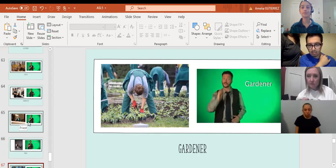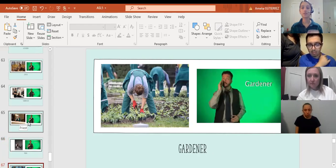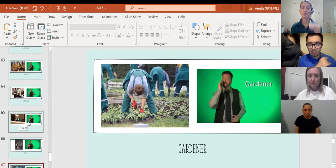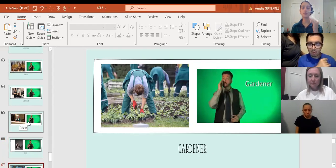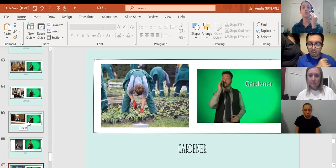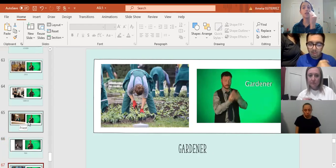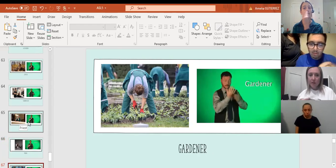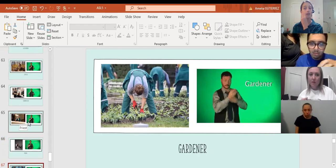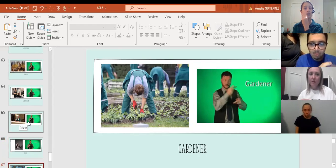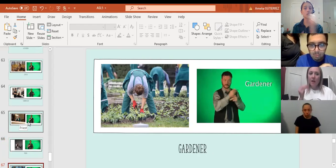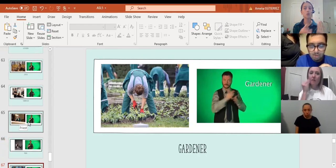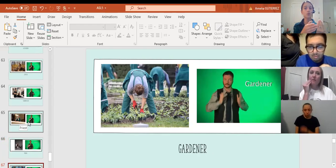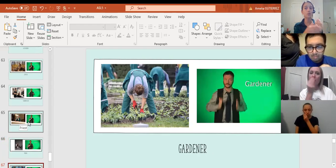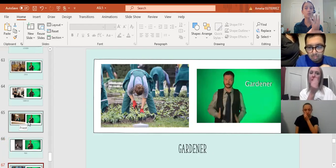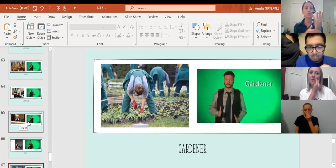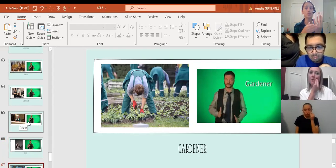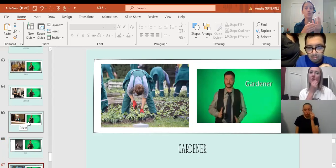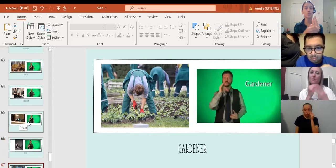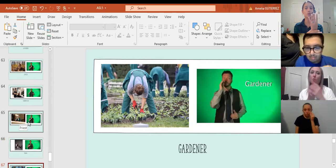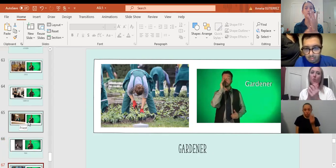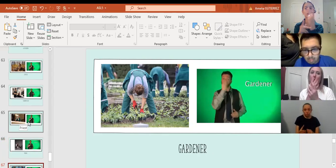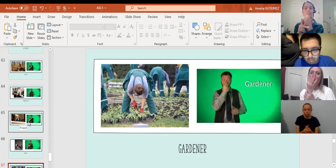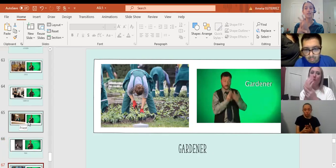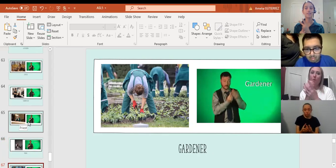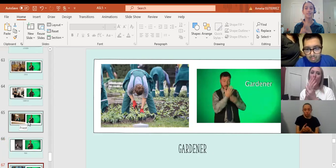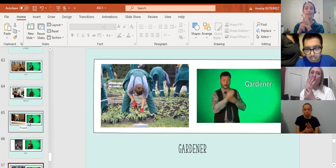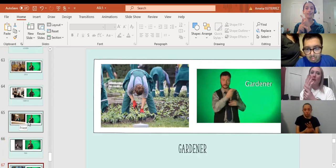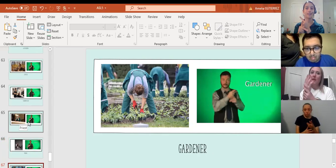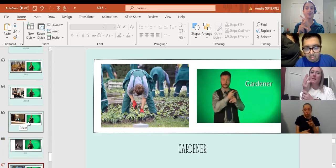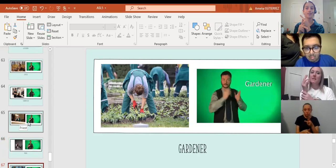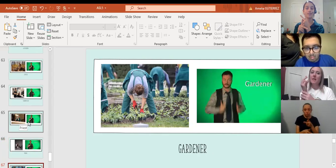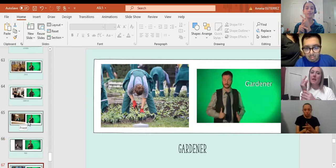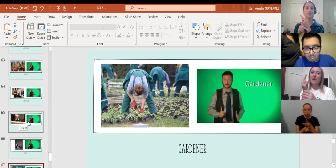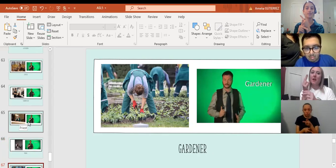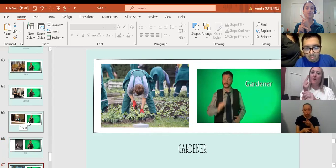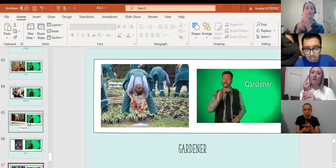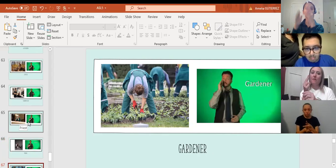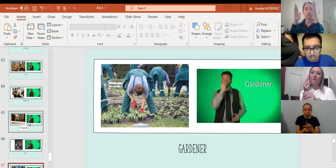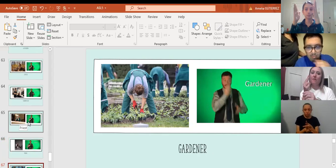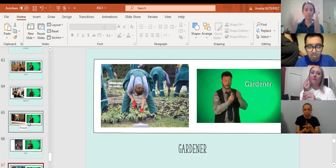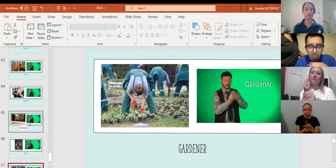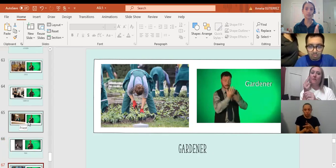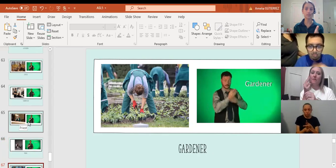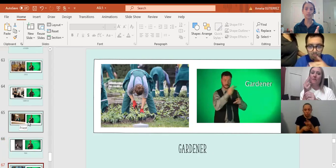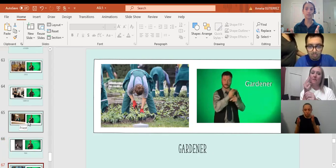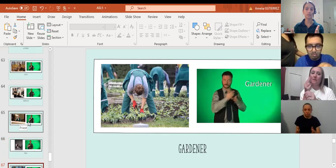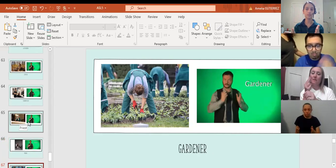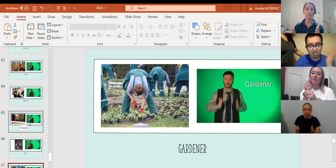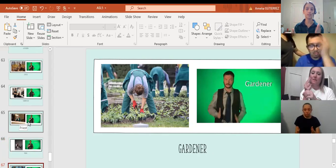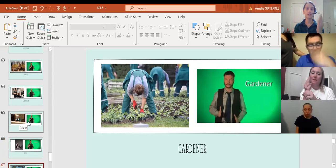Gardener, so flower, grow, take care of,